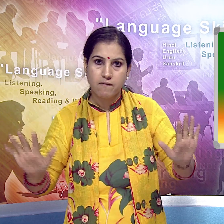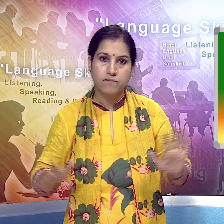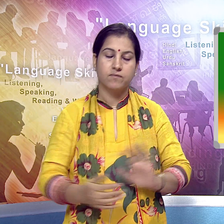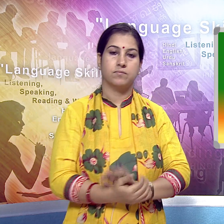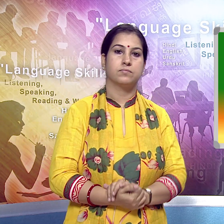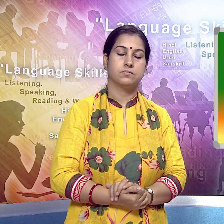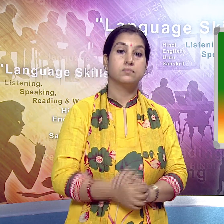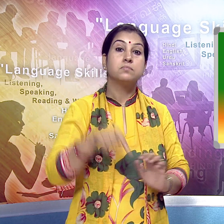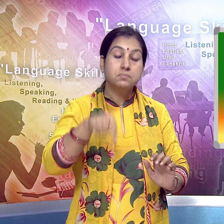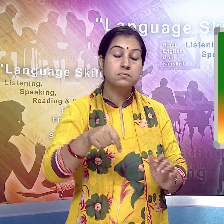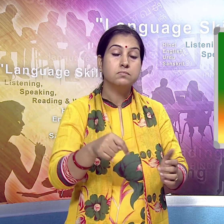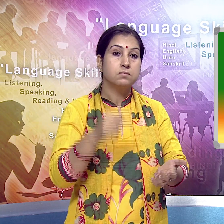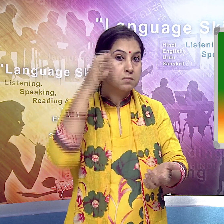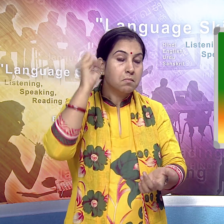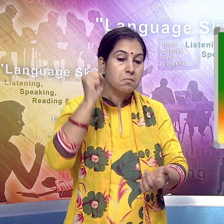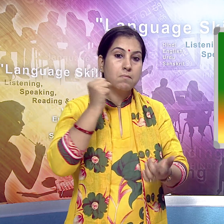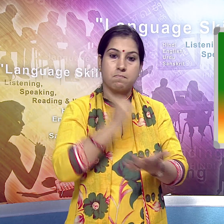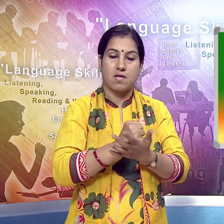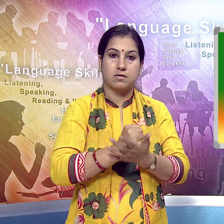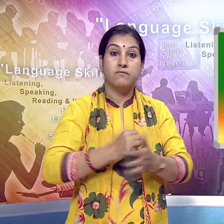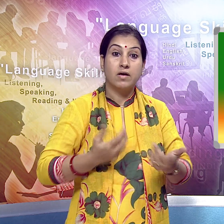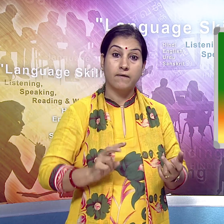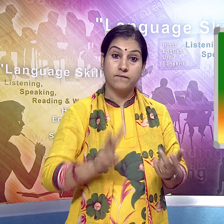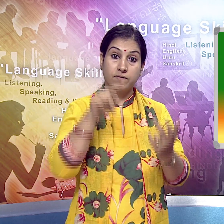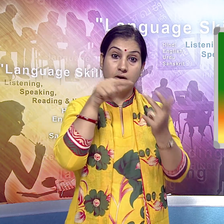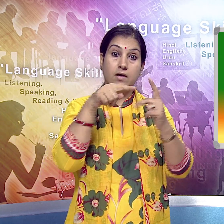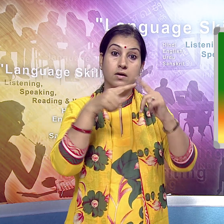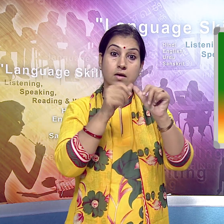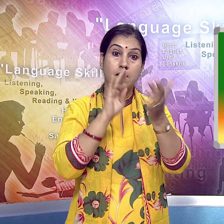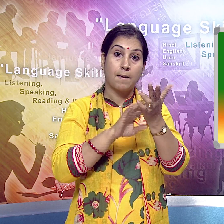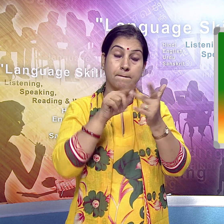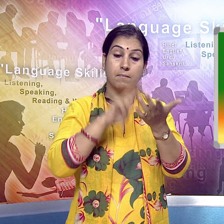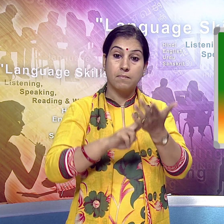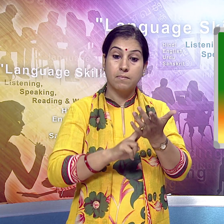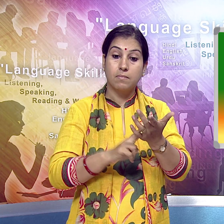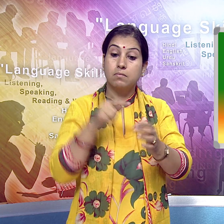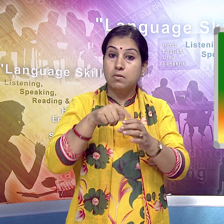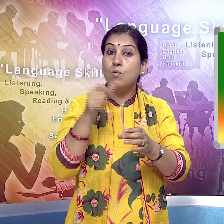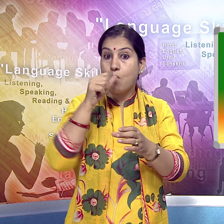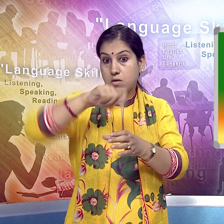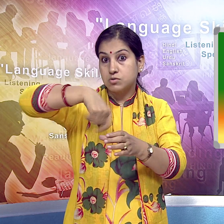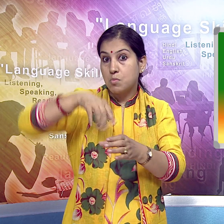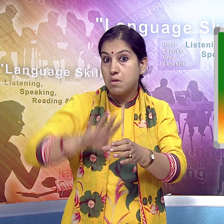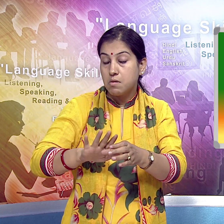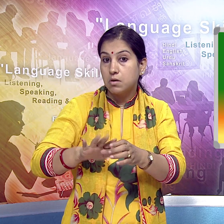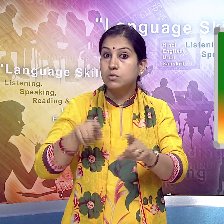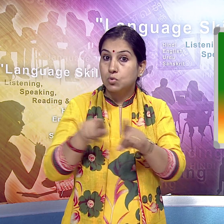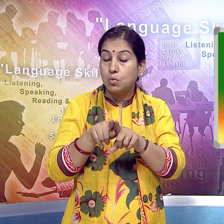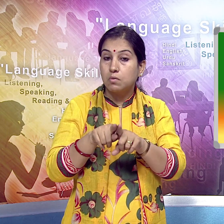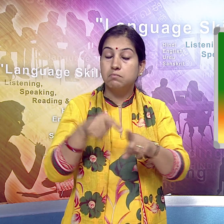And we have to remember, because this vitamin is water soluble, so we should wash